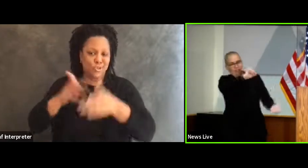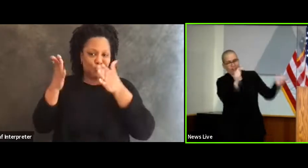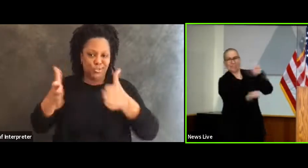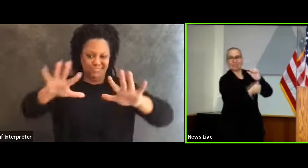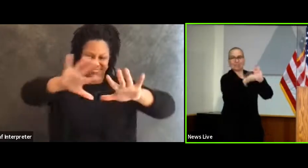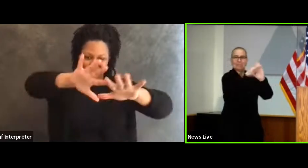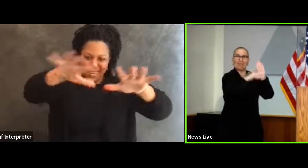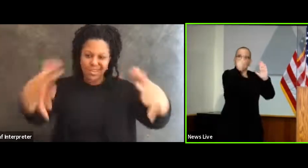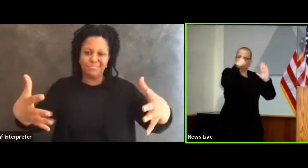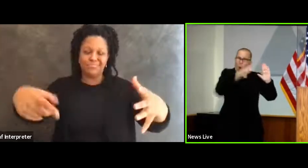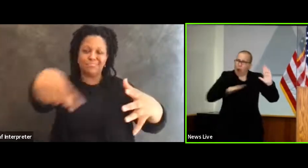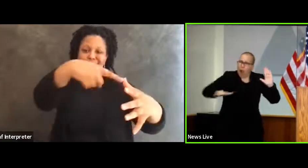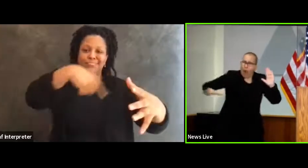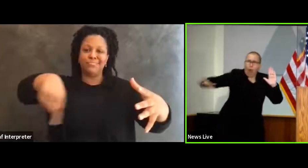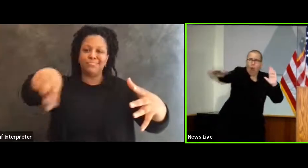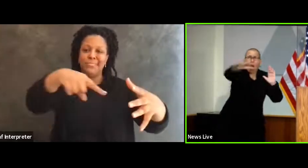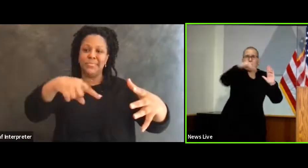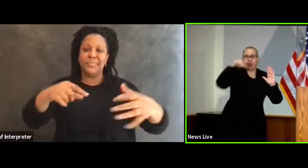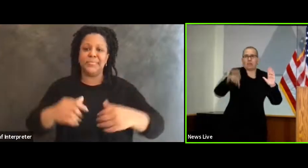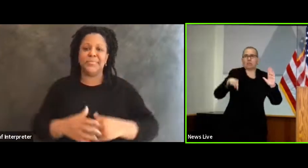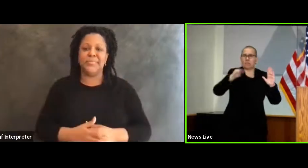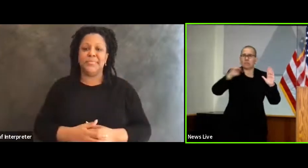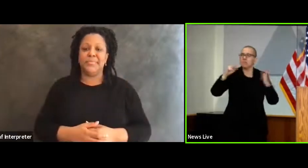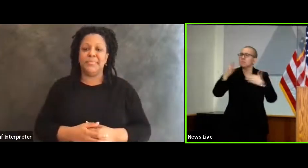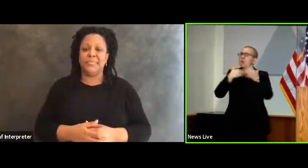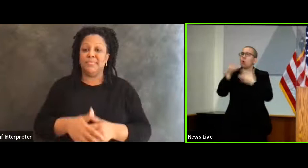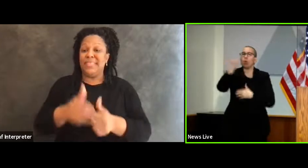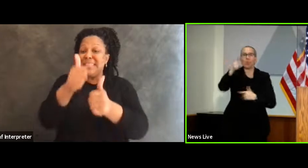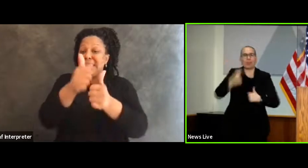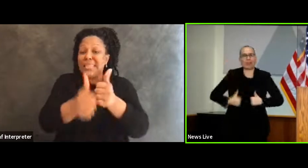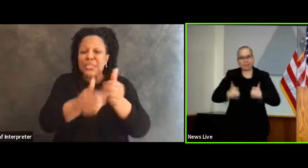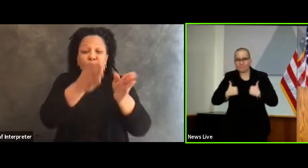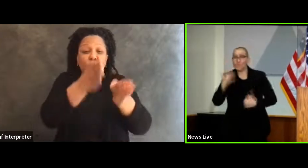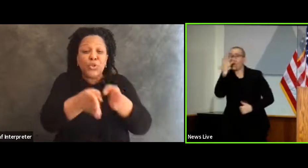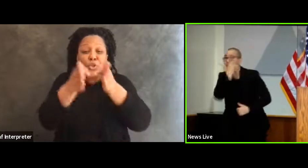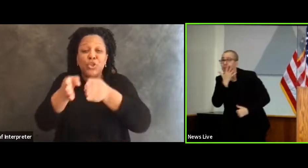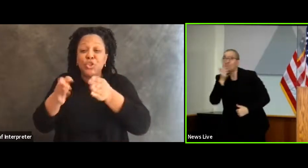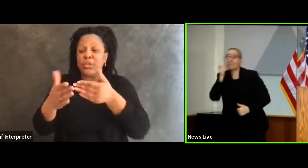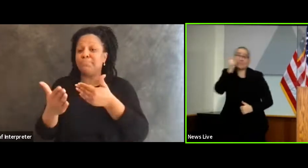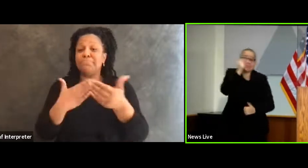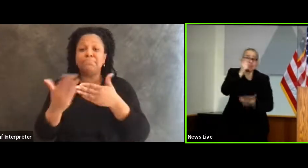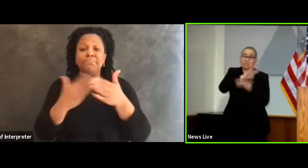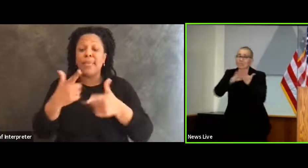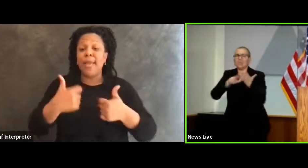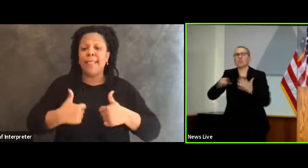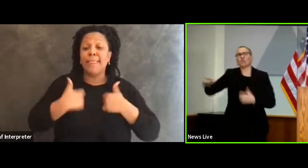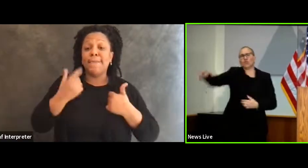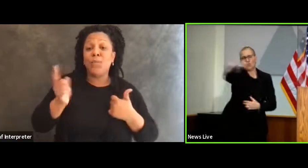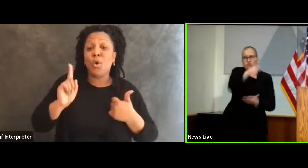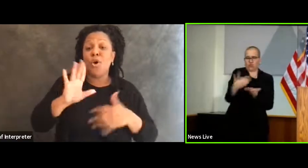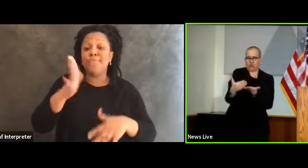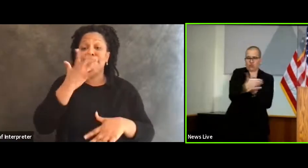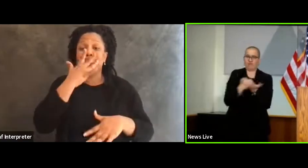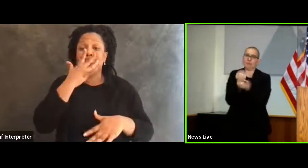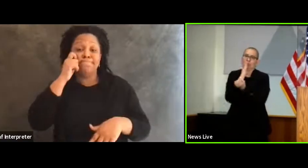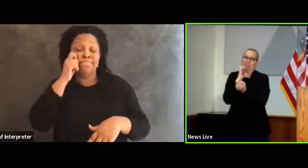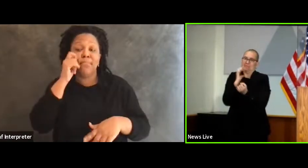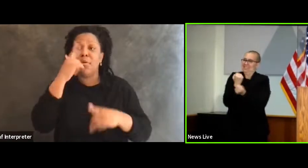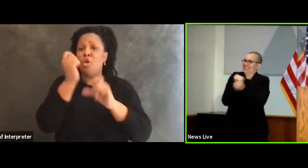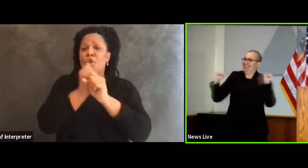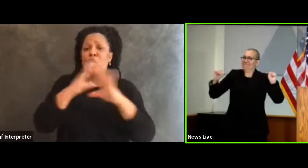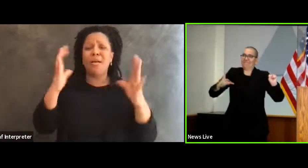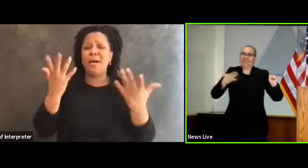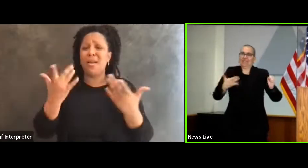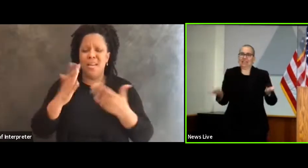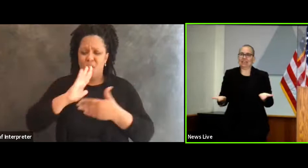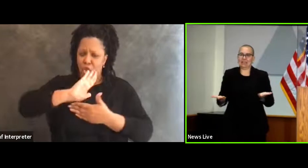of where they live or what they look like, deserves to feel safe in their communities. As we are here this morning, I